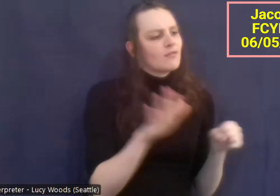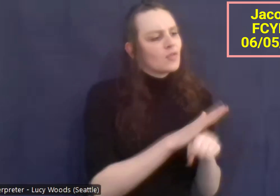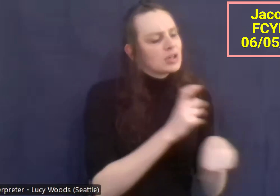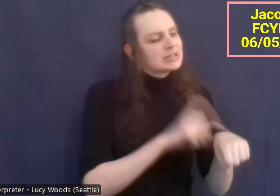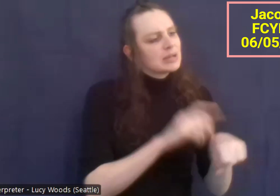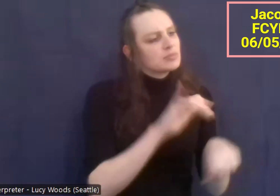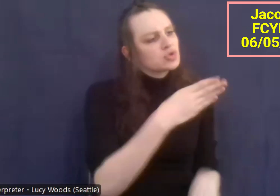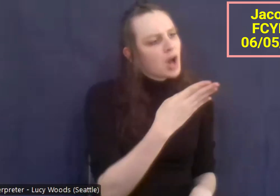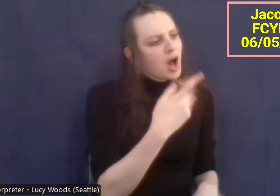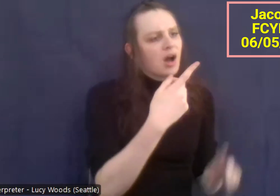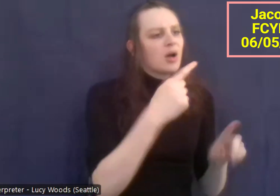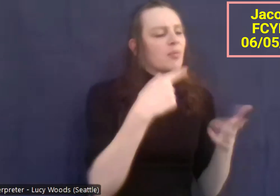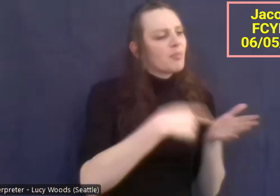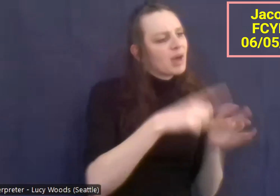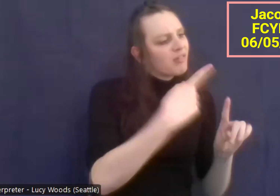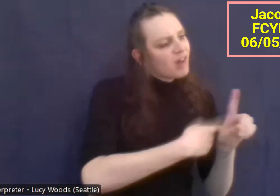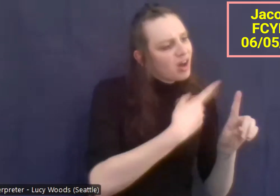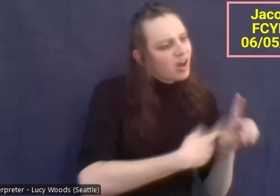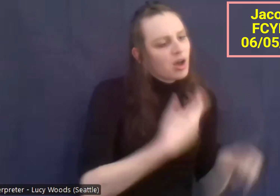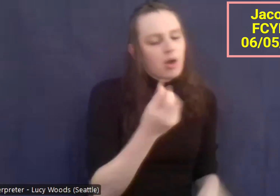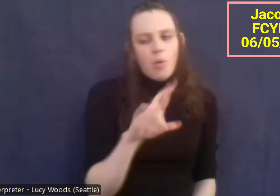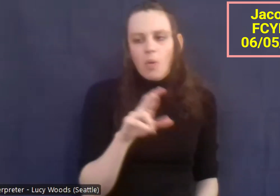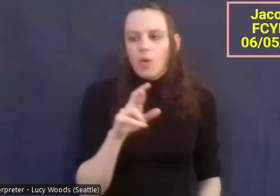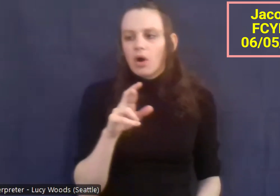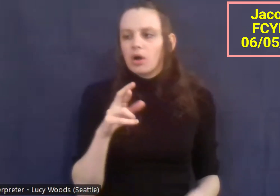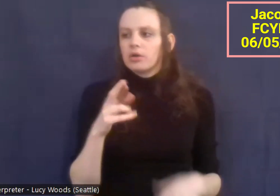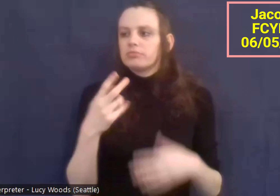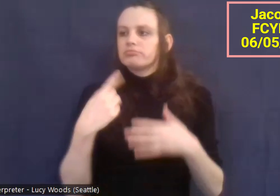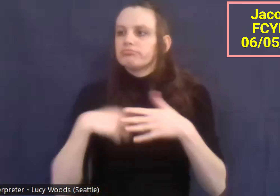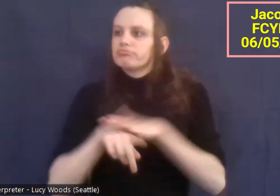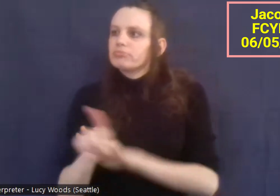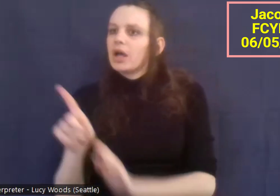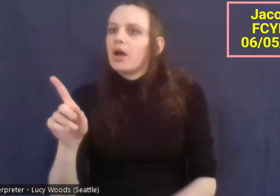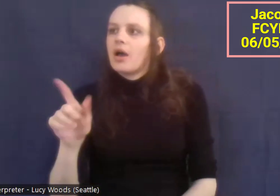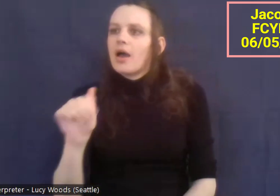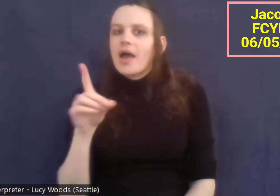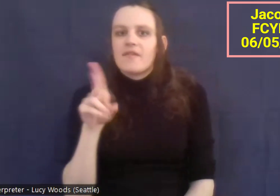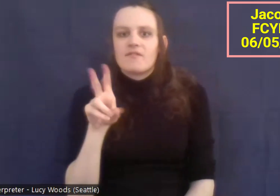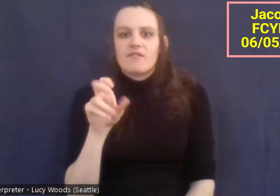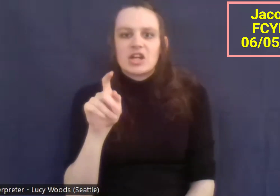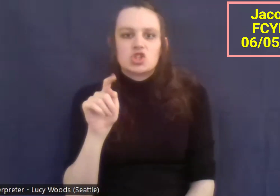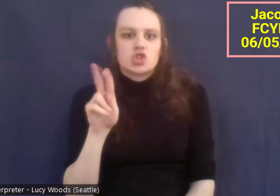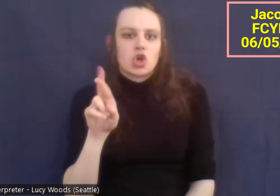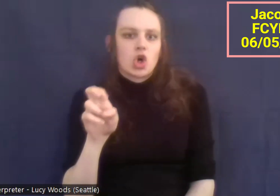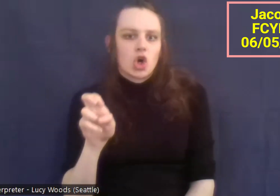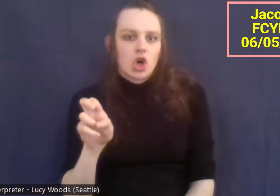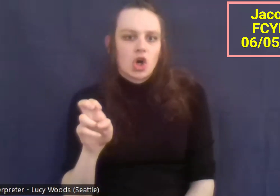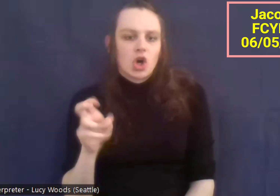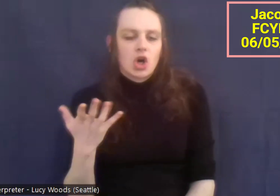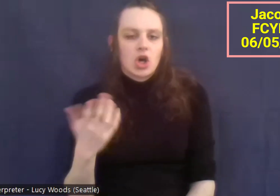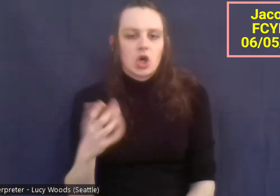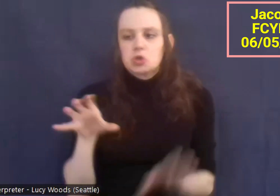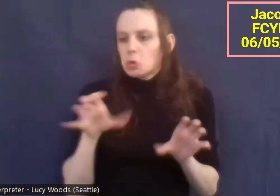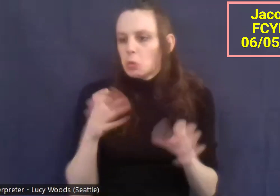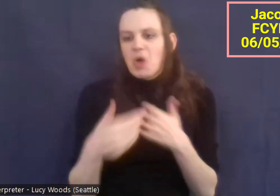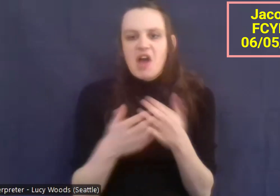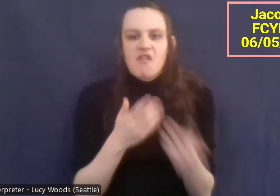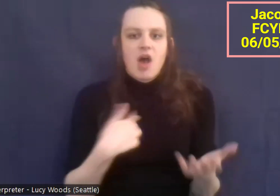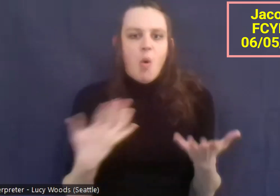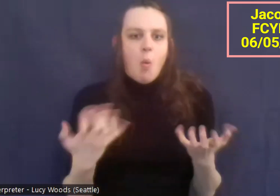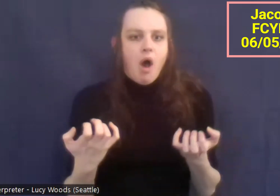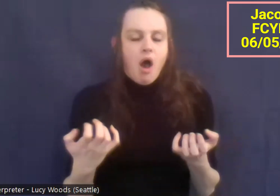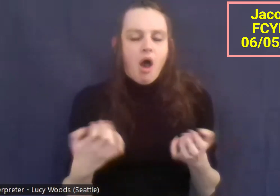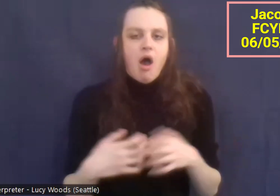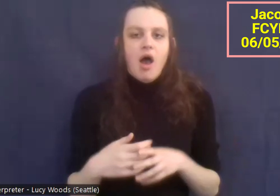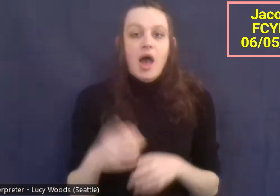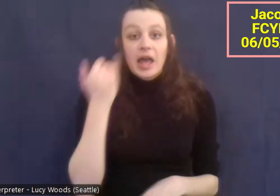house or go adventure, do my thing, whatever the hell I wanted to. And, if you identify as an alcoholic, you